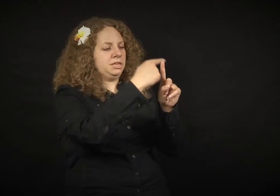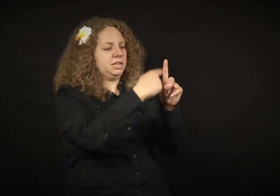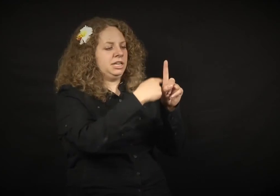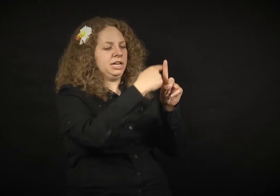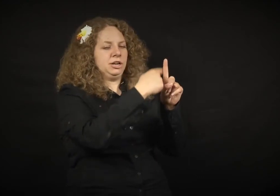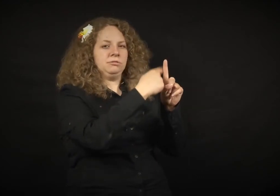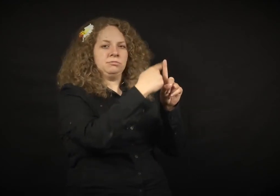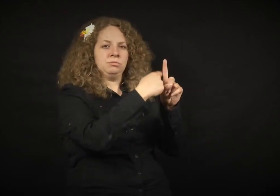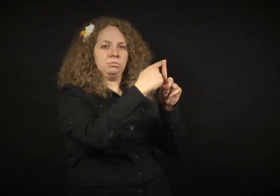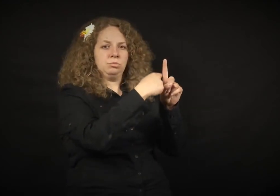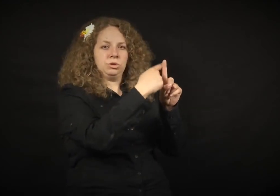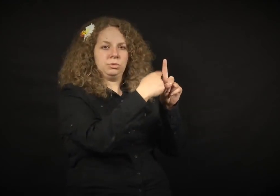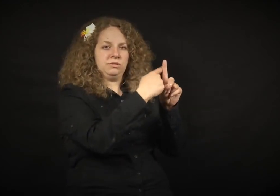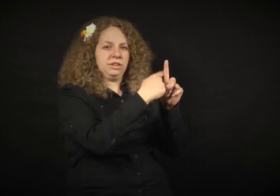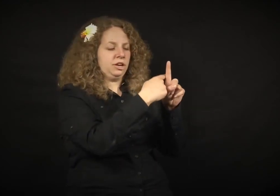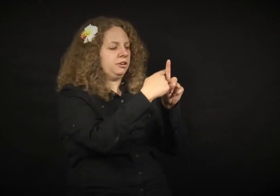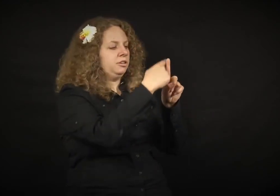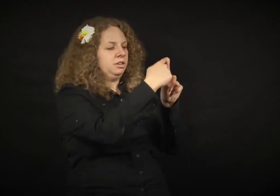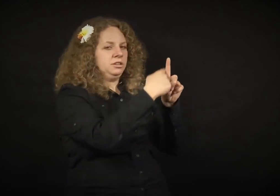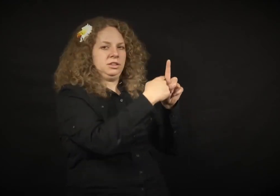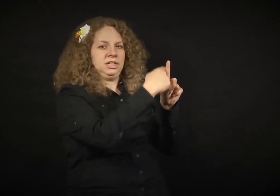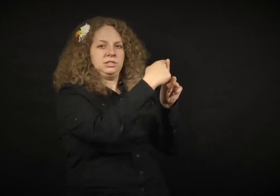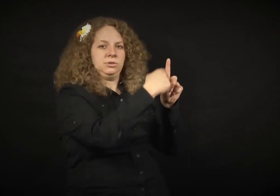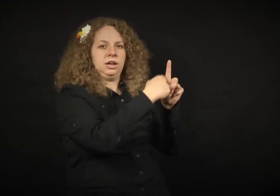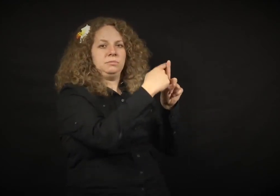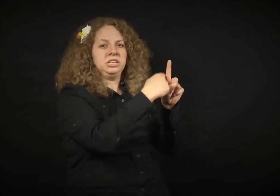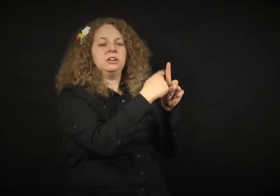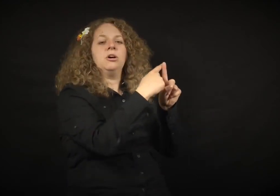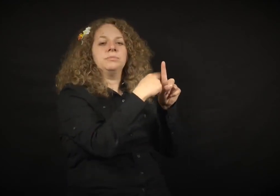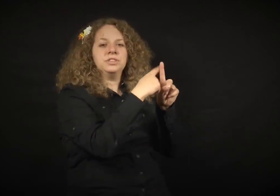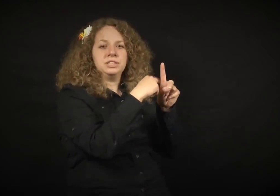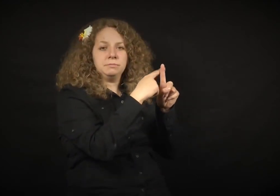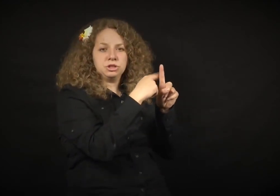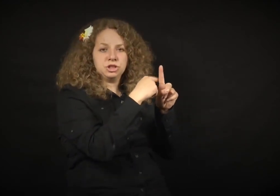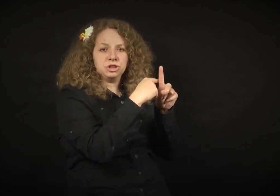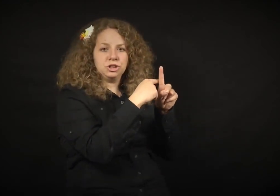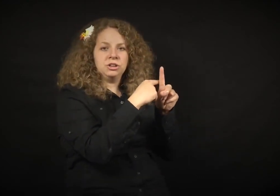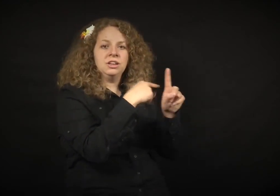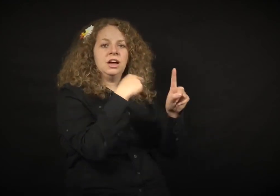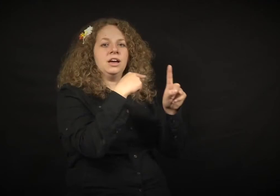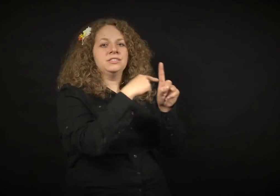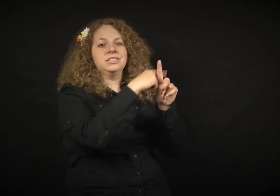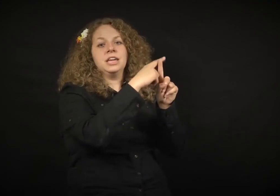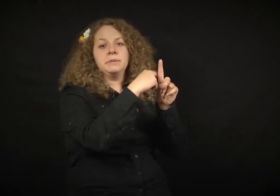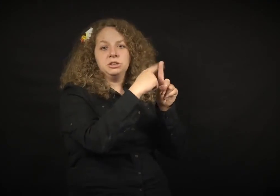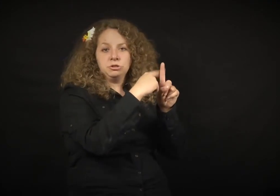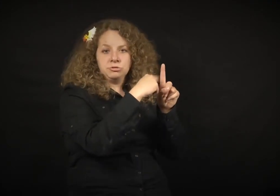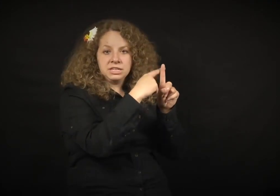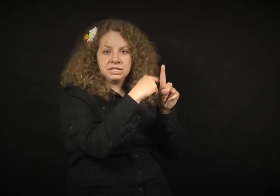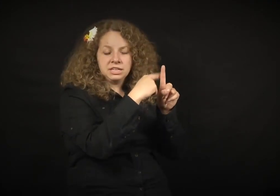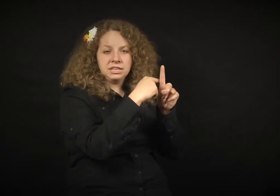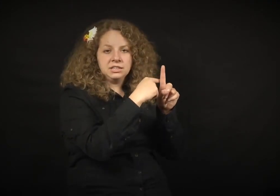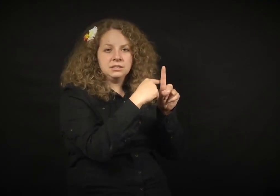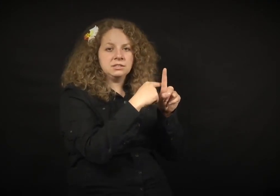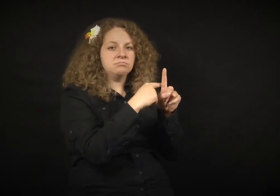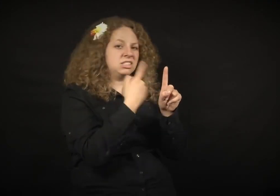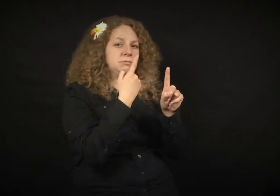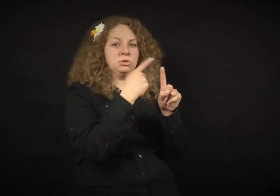done here with one finger, like it's going up or down. Oh, the temperature, this is how many degrees it is. This can be used